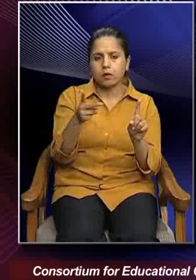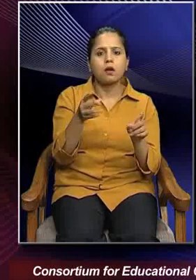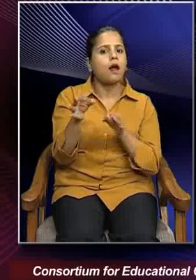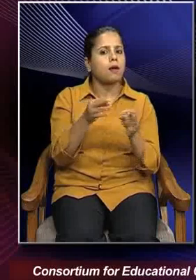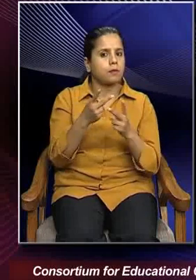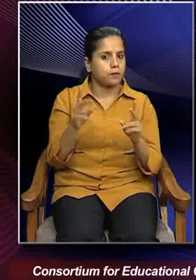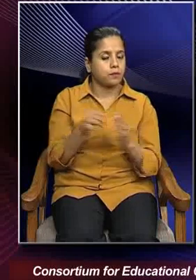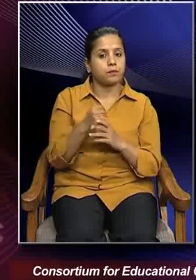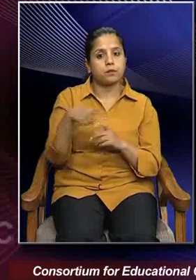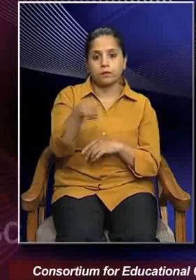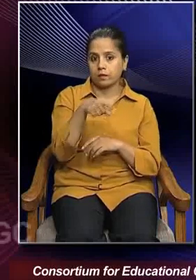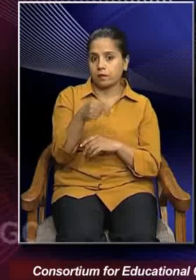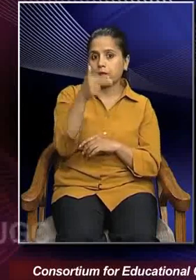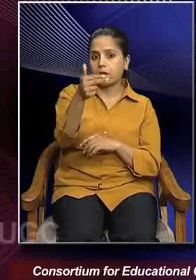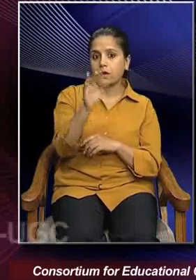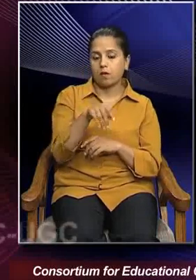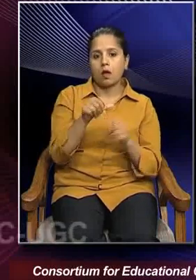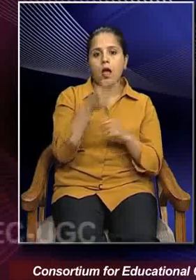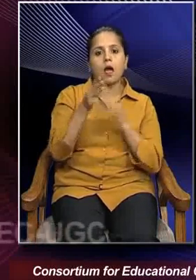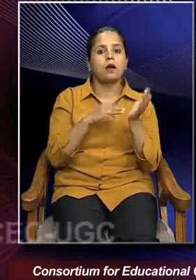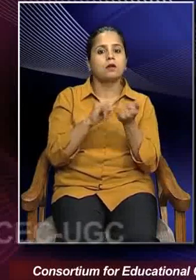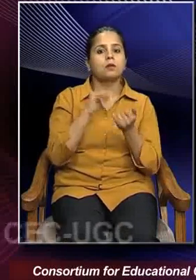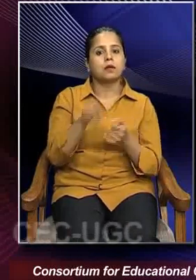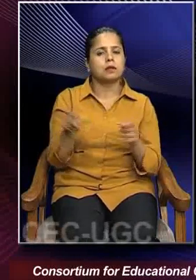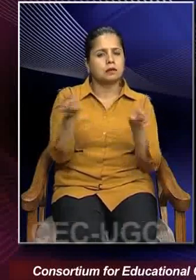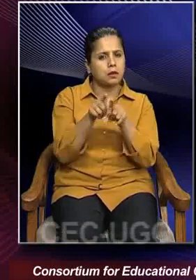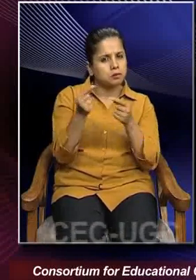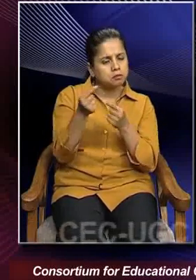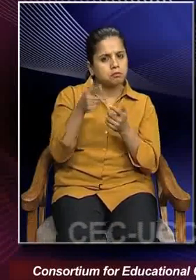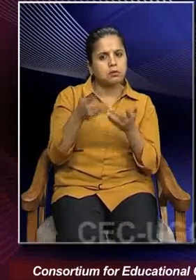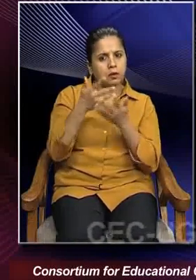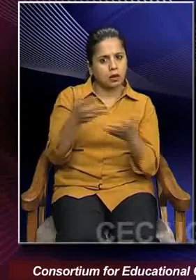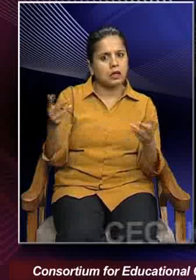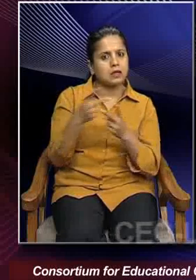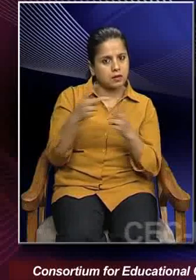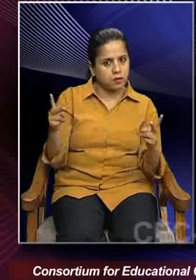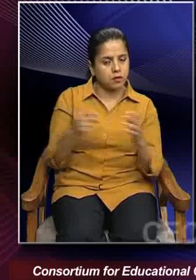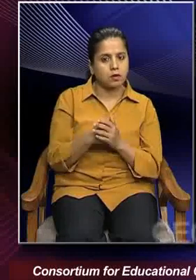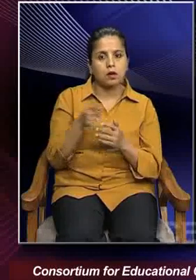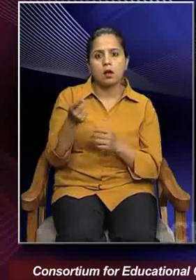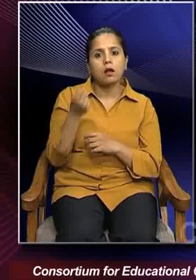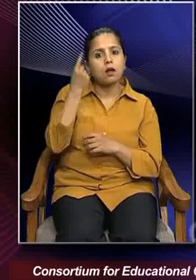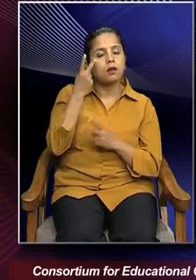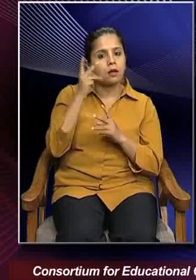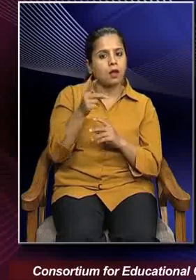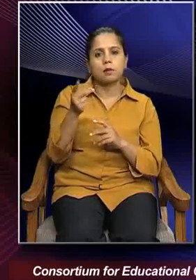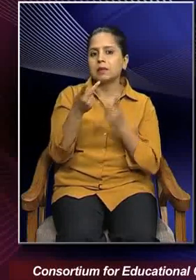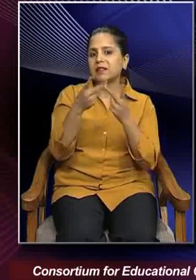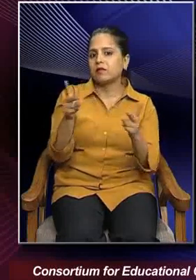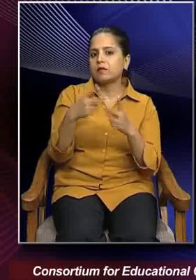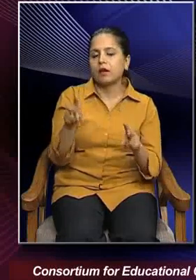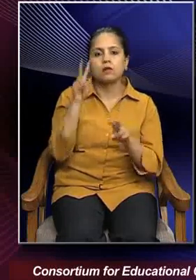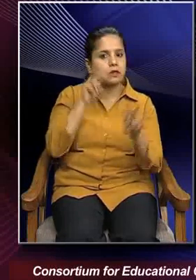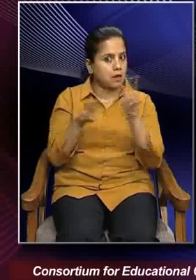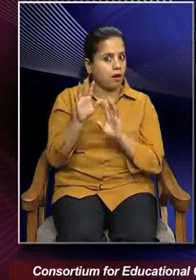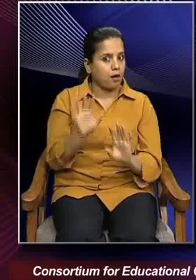This also causes the atoms of same substances considered separately.